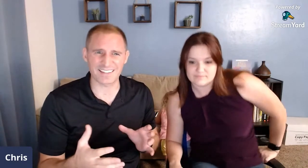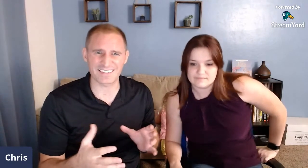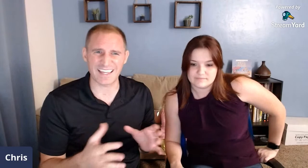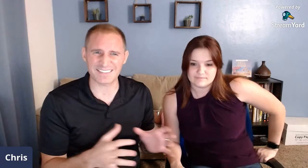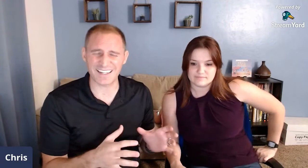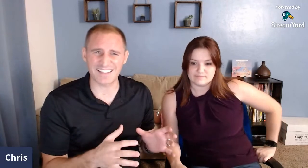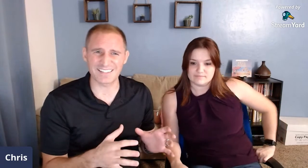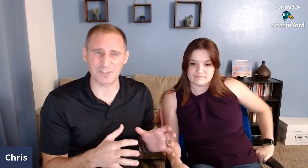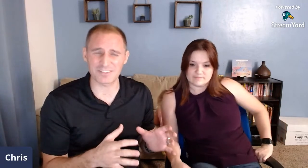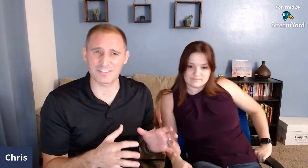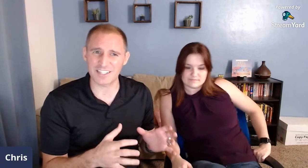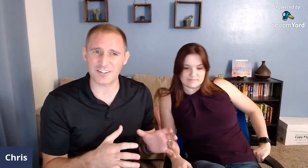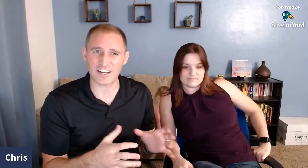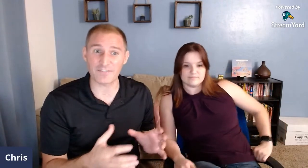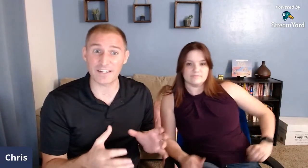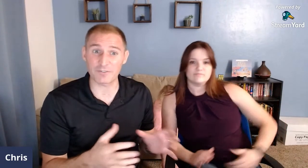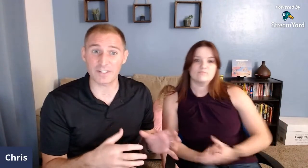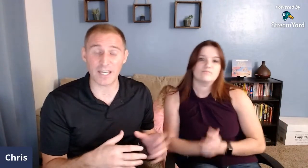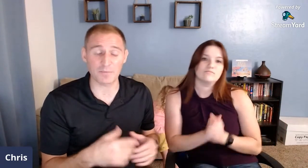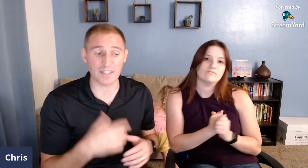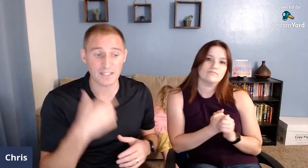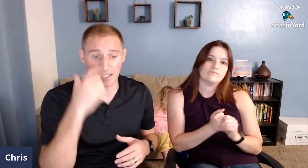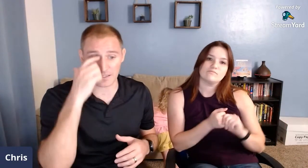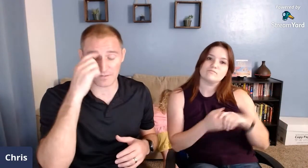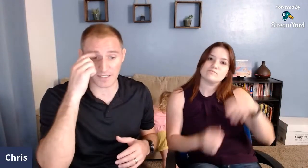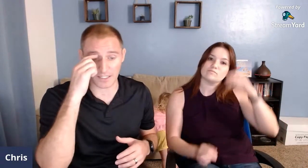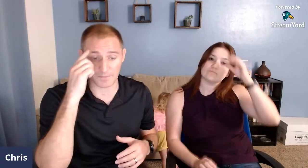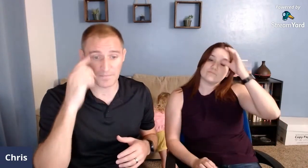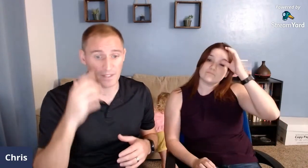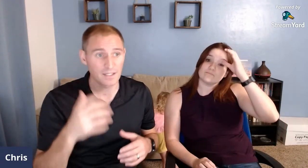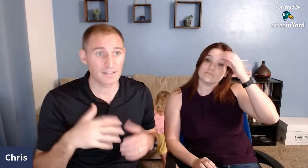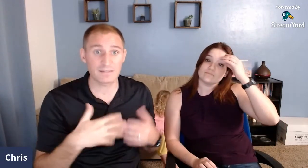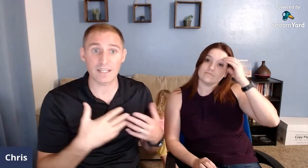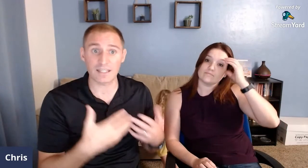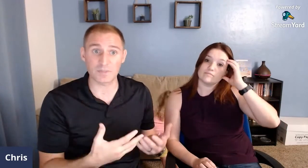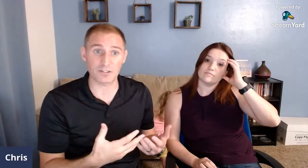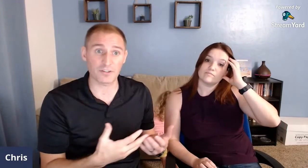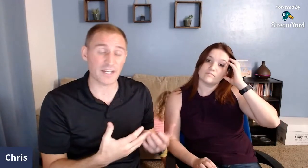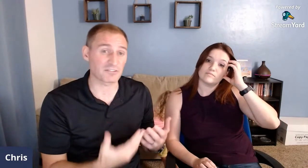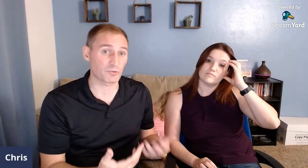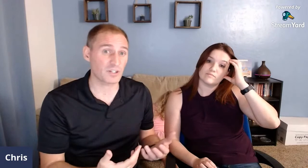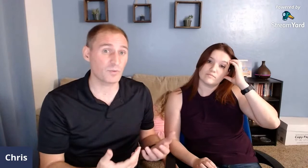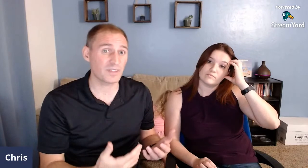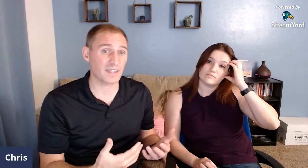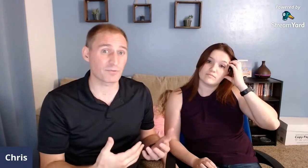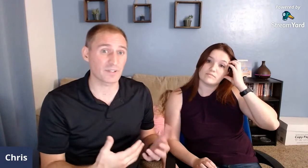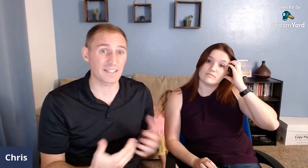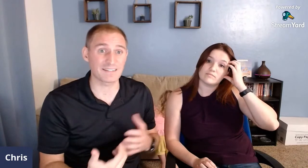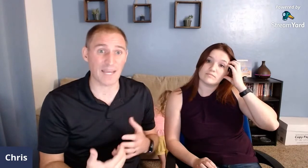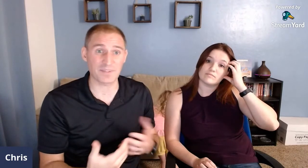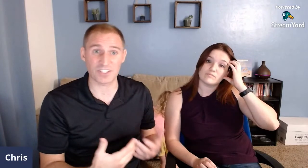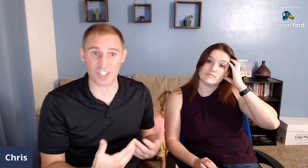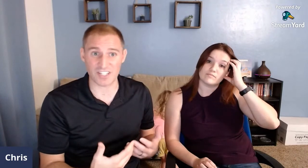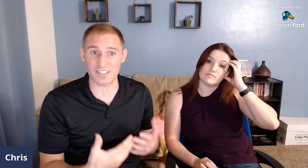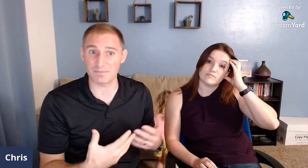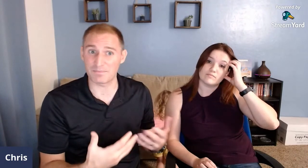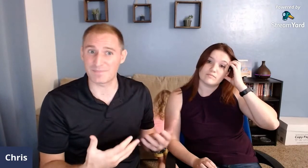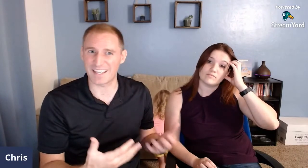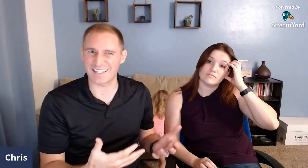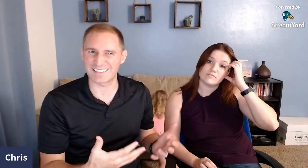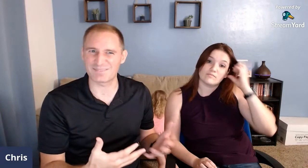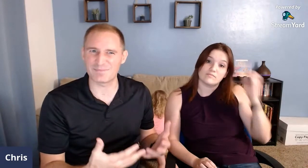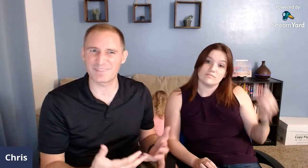know, that sign wasn't clear enough, and it really helped me kind of take the material that I was working with and really adapt it and change